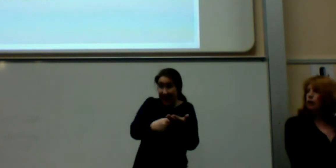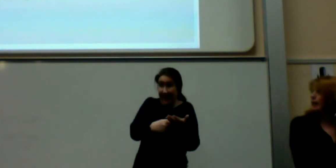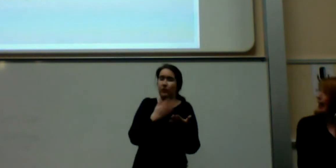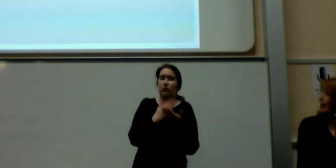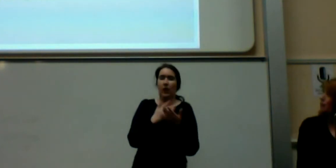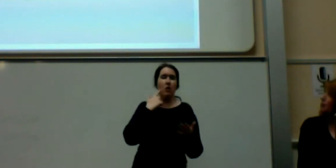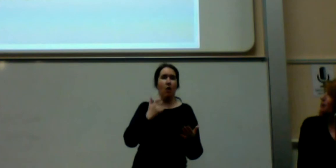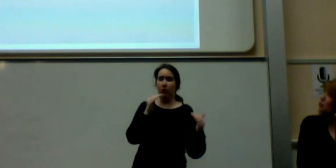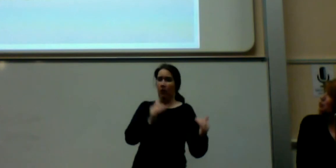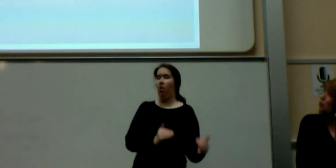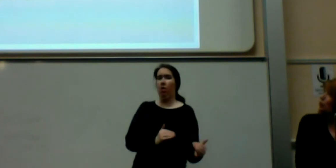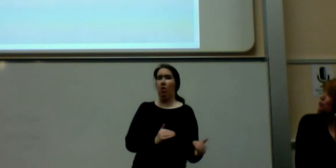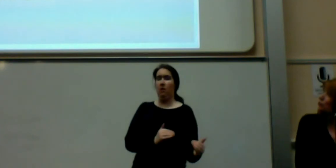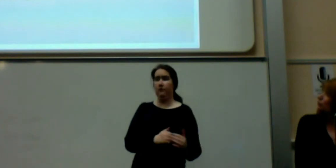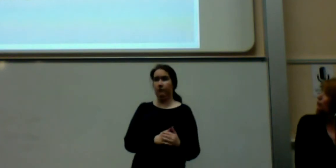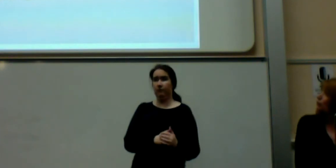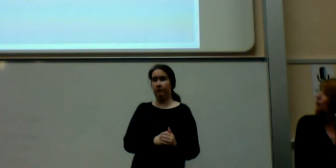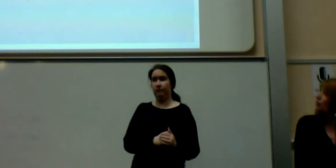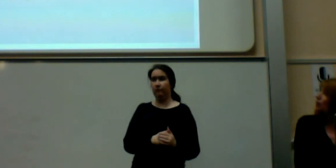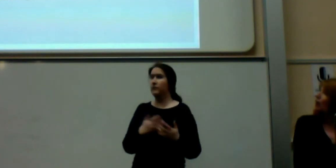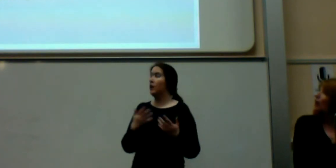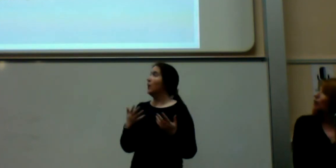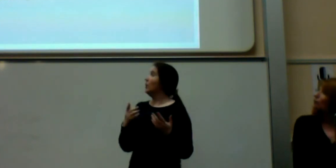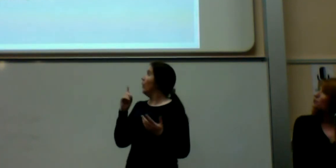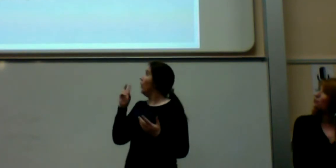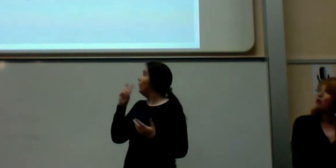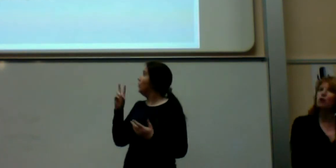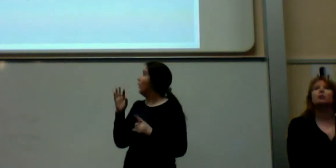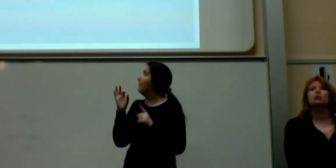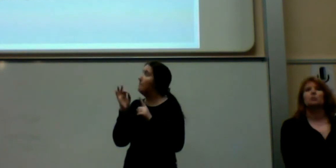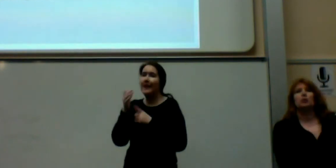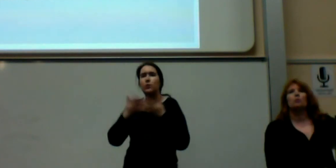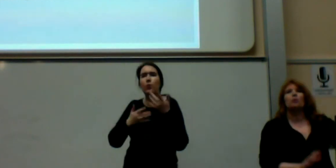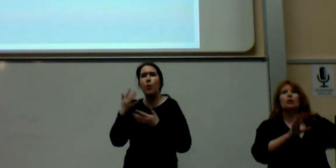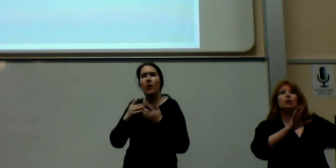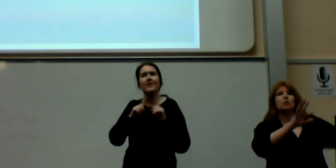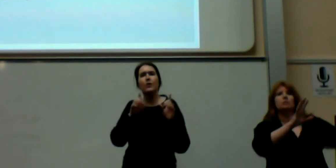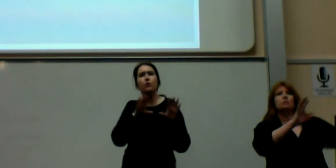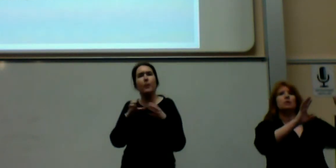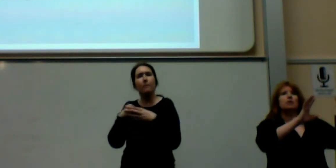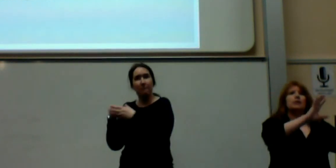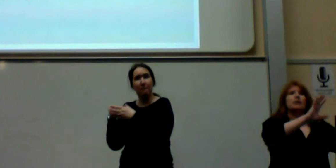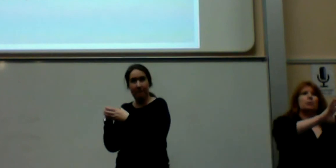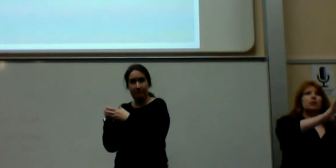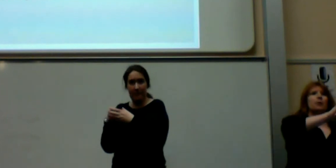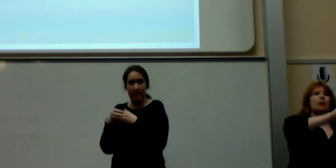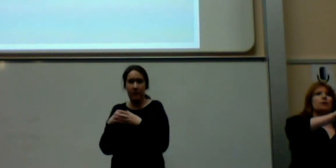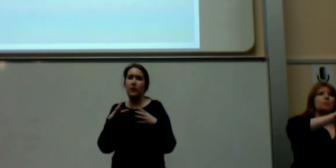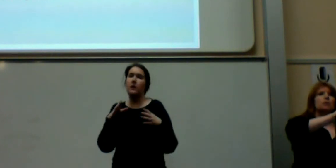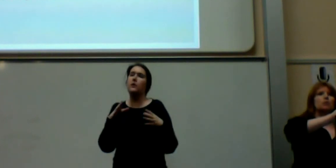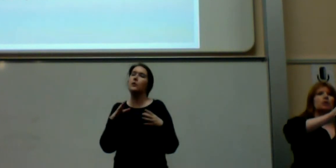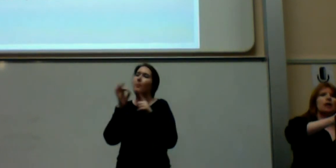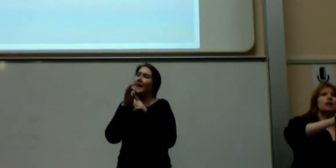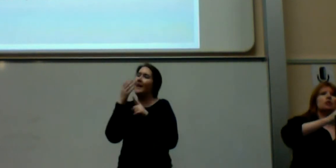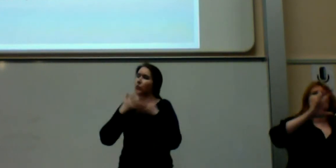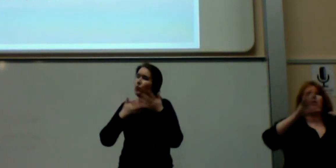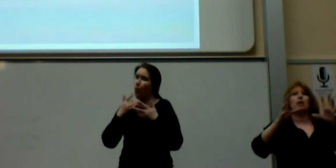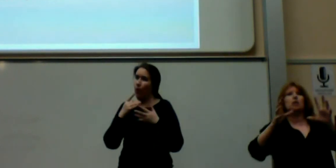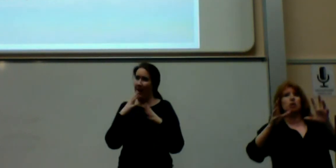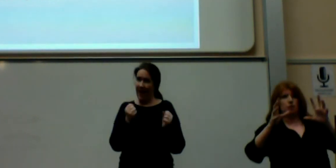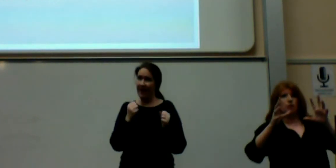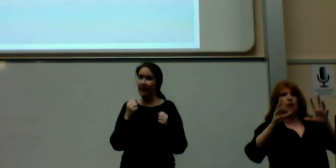Now, if we look at the P scores of different groups, so we looked at, in this last one, we compared them to sort of